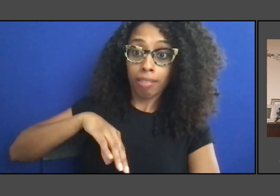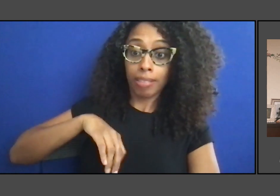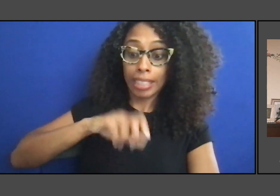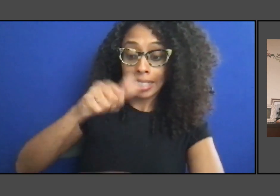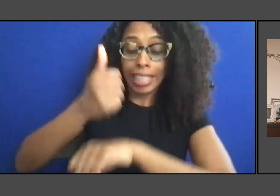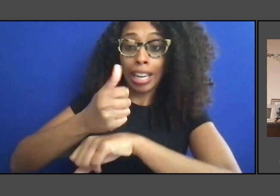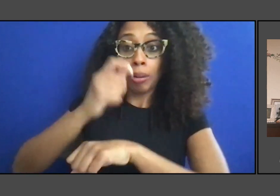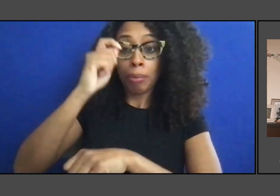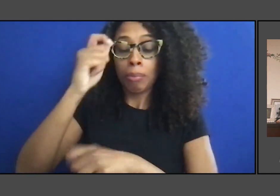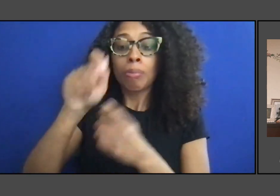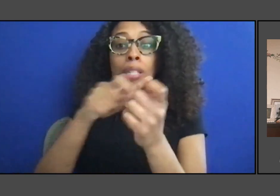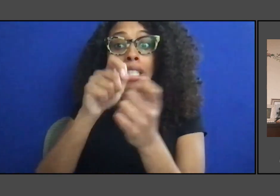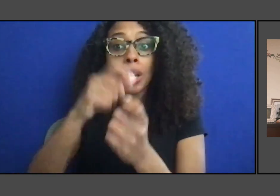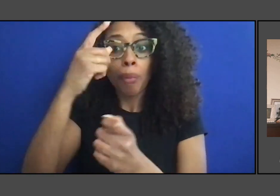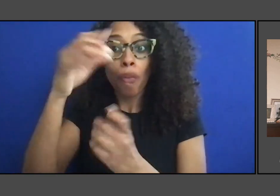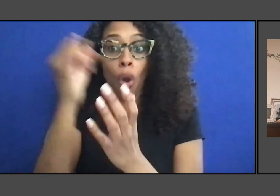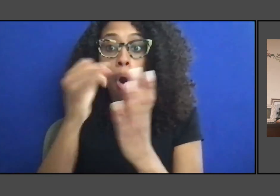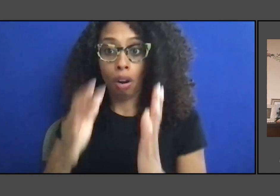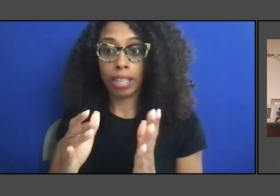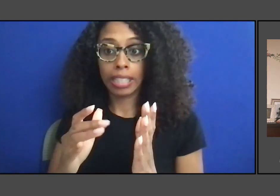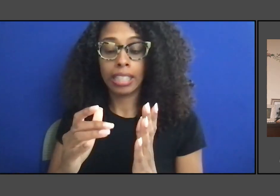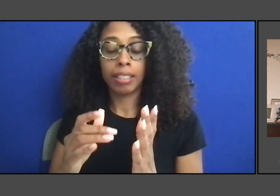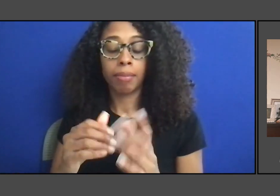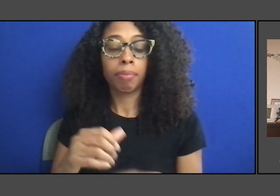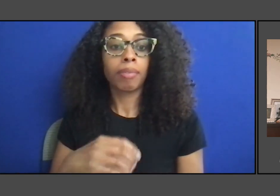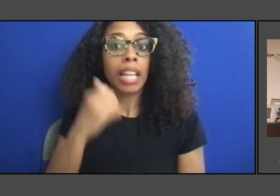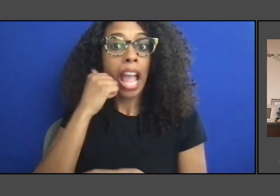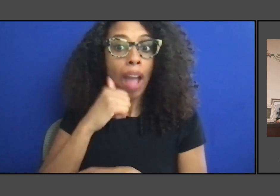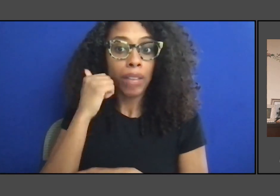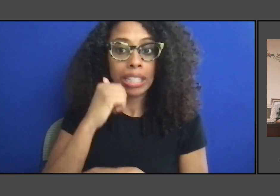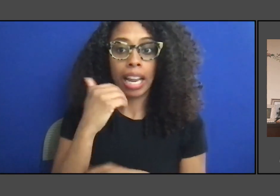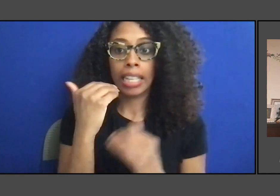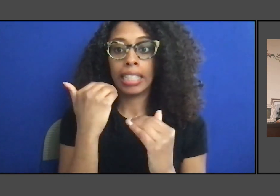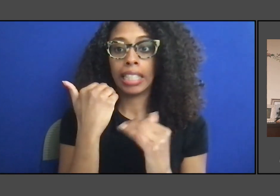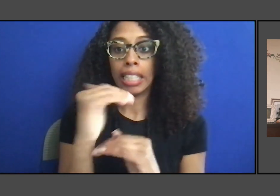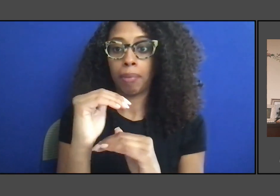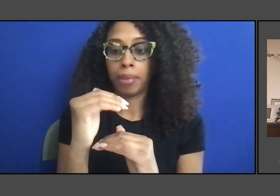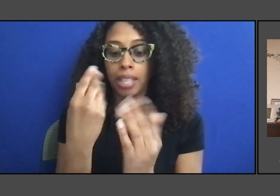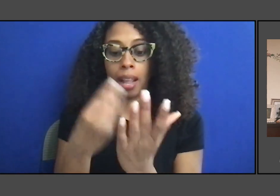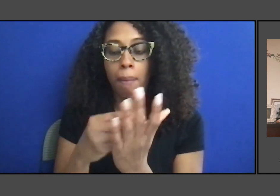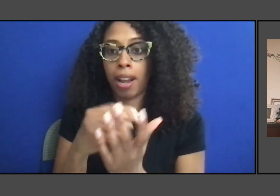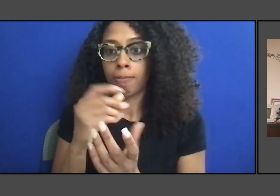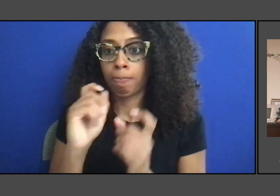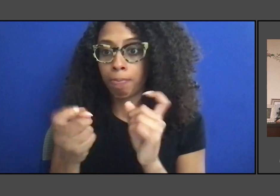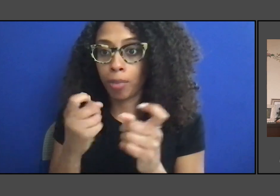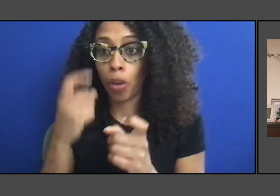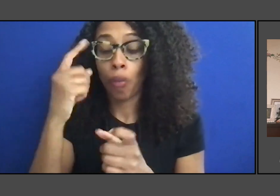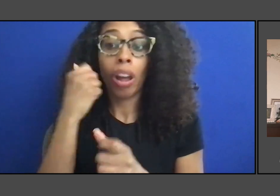fixed sum for each day without work. And I mean, I think that's incredible.